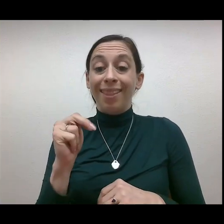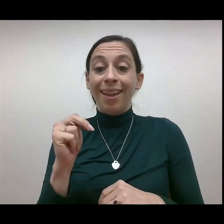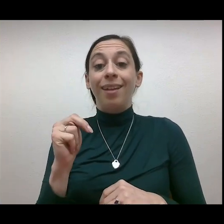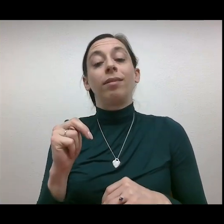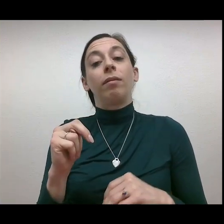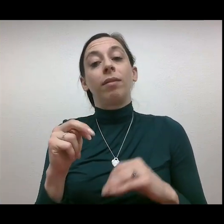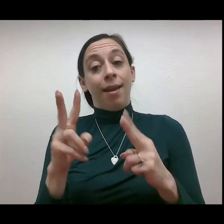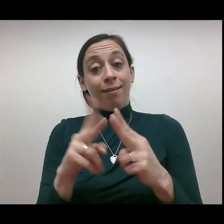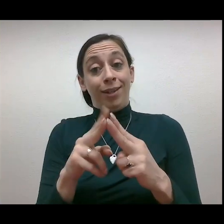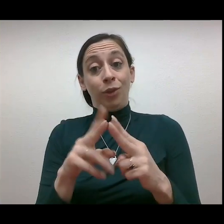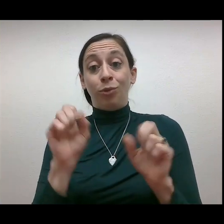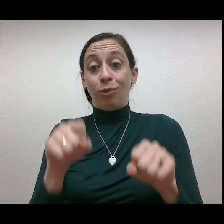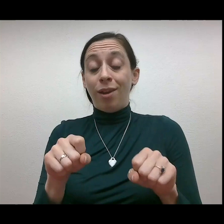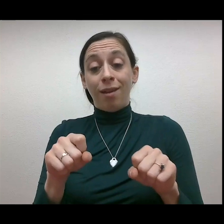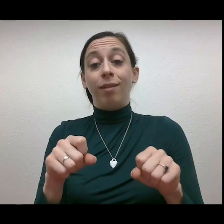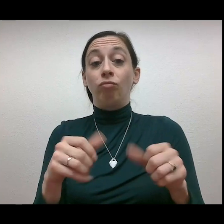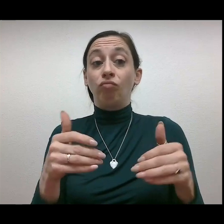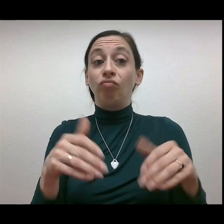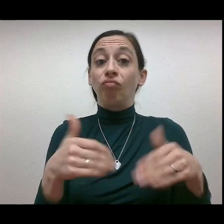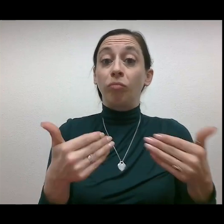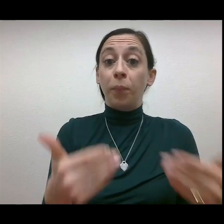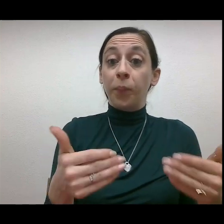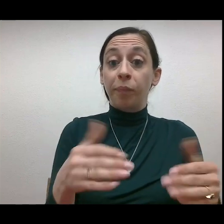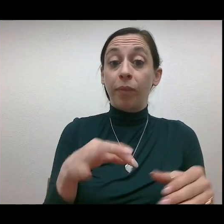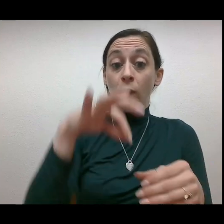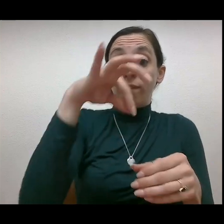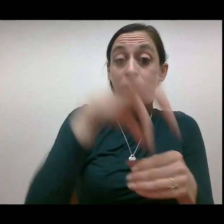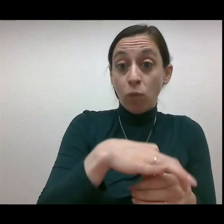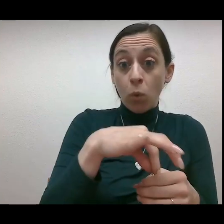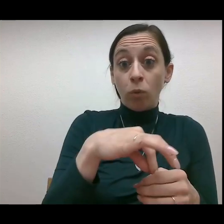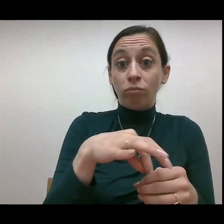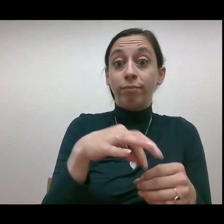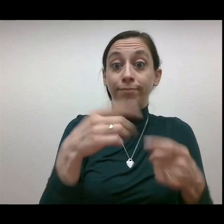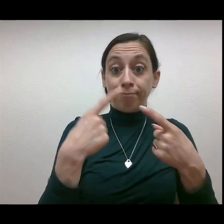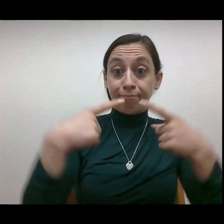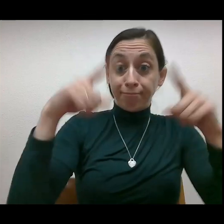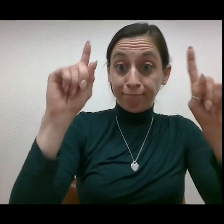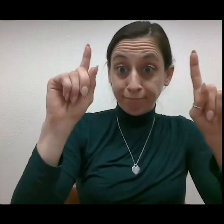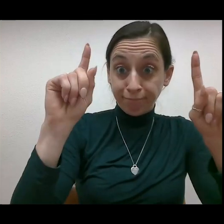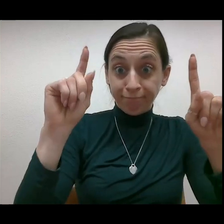The bill may then move on to the next stage, or it may not.